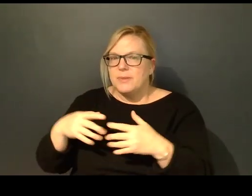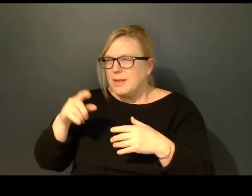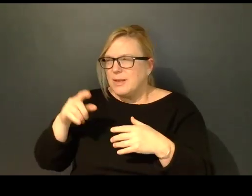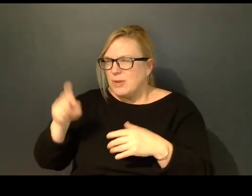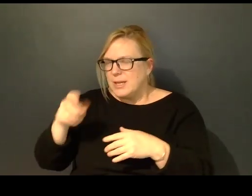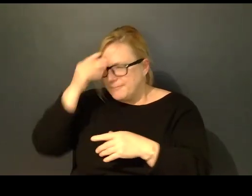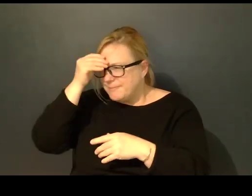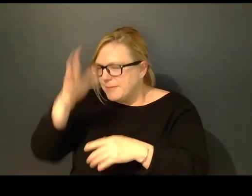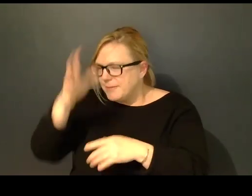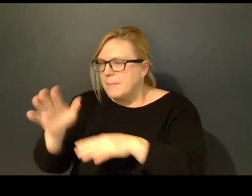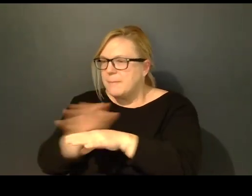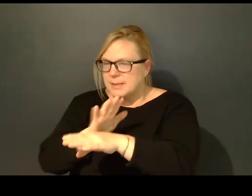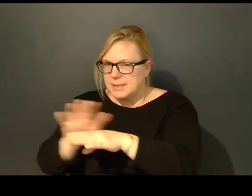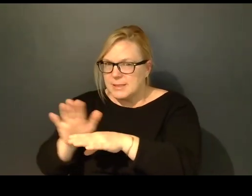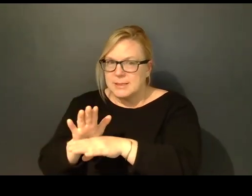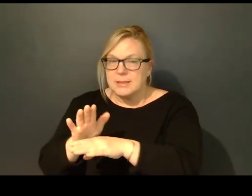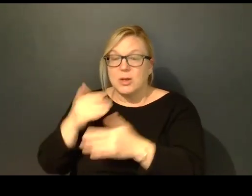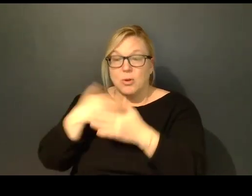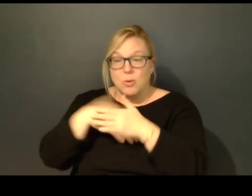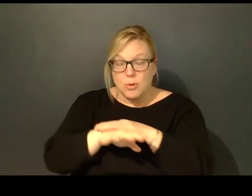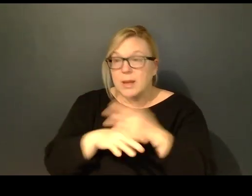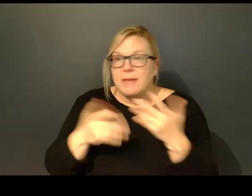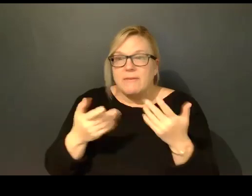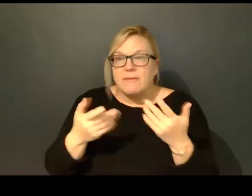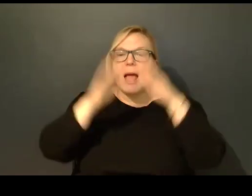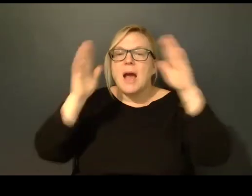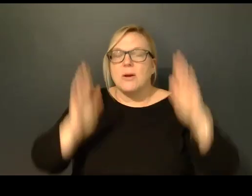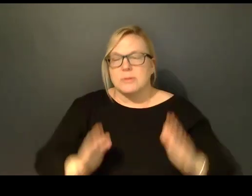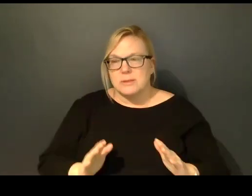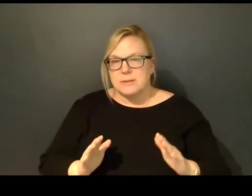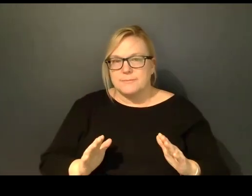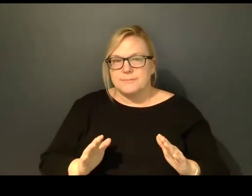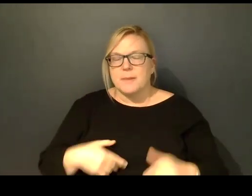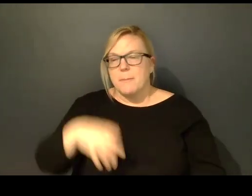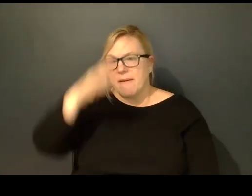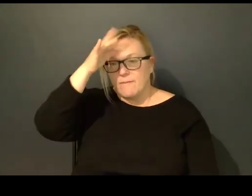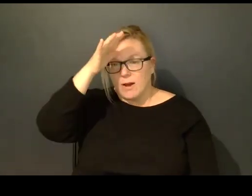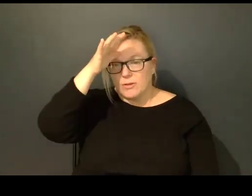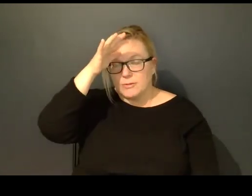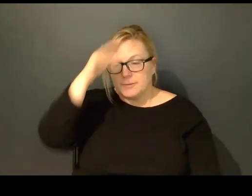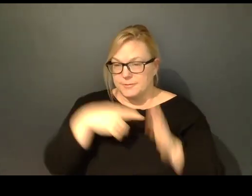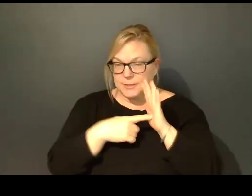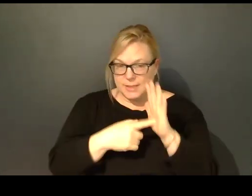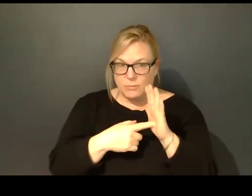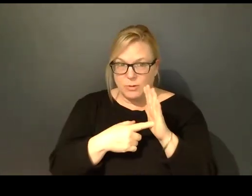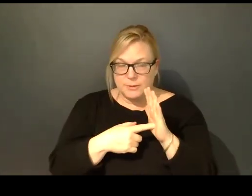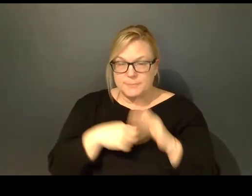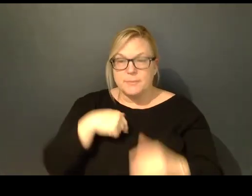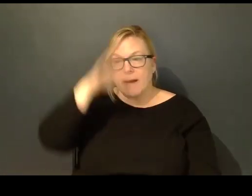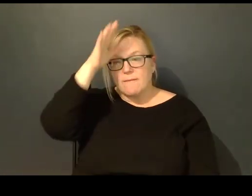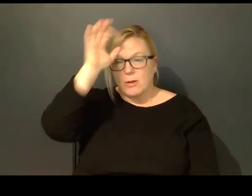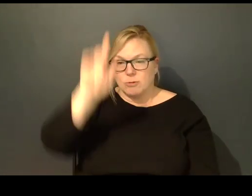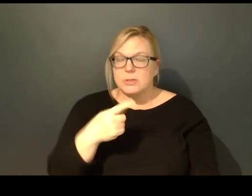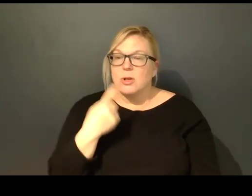then I'll move directly into the home that, again, so my father, as an example, bought himself